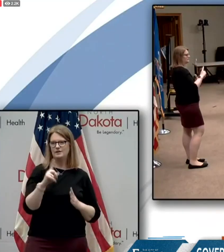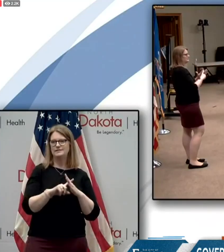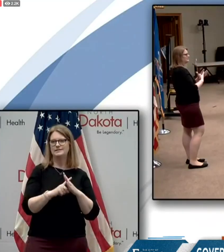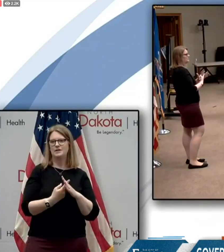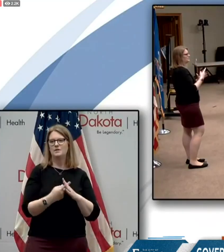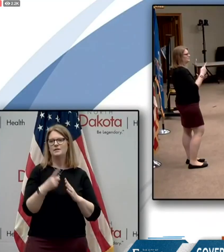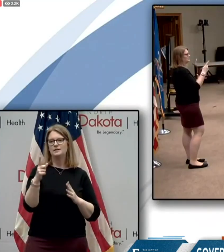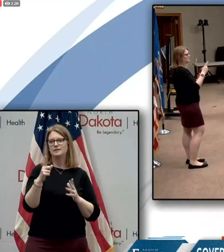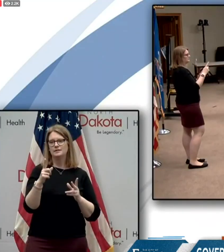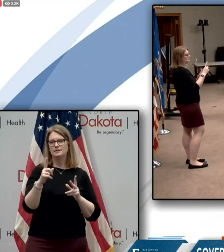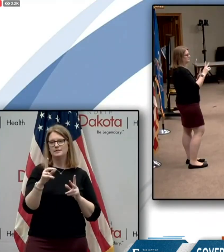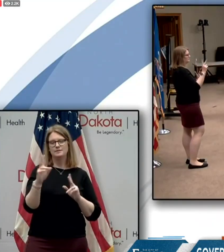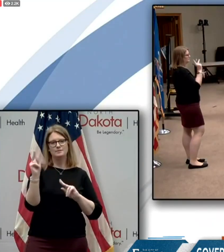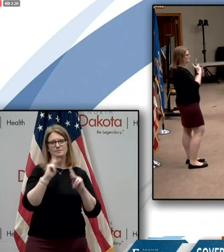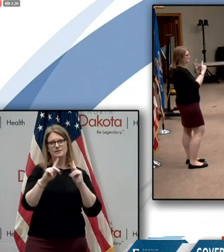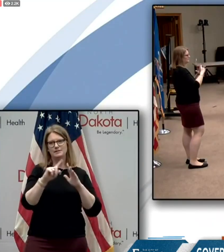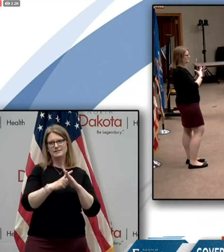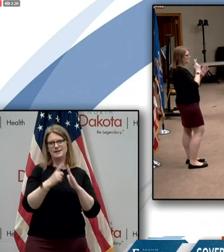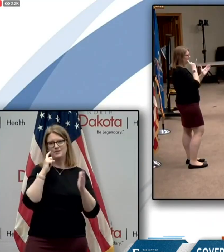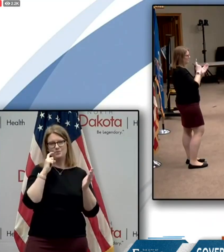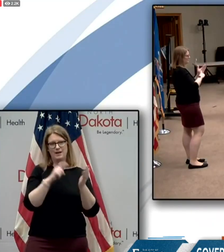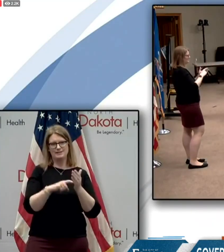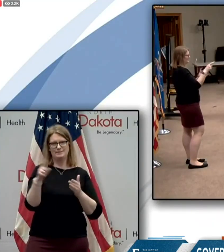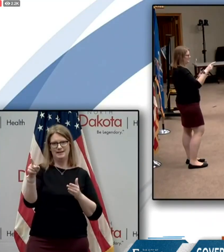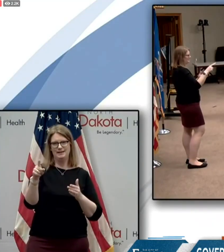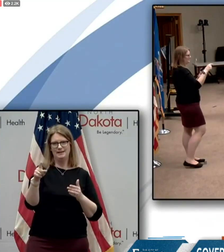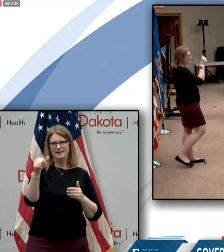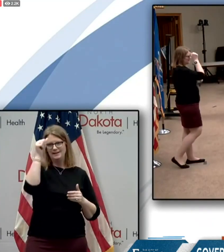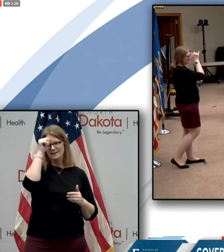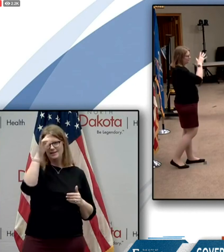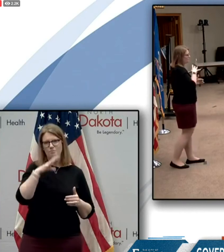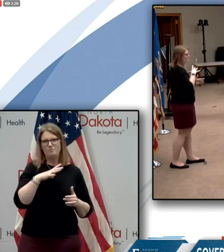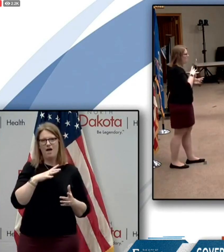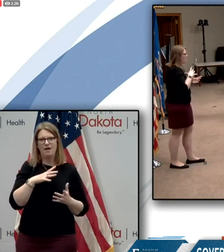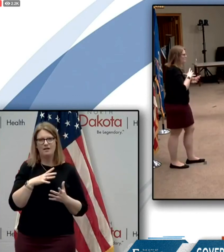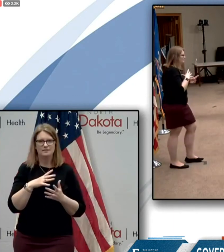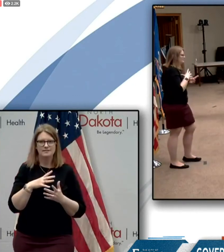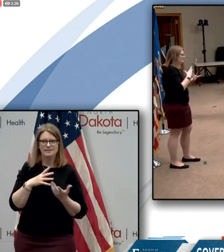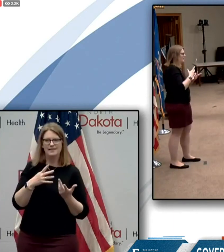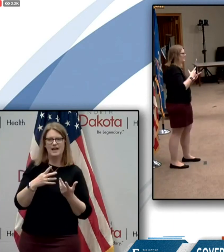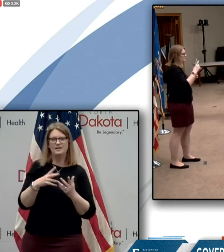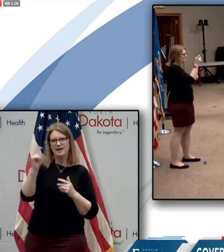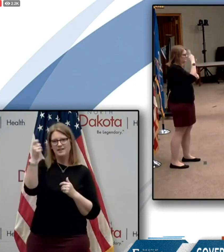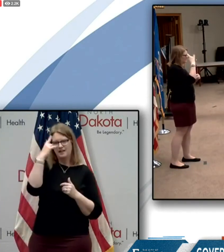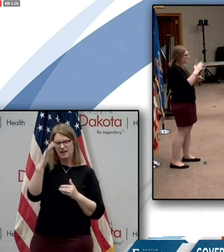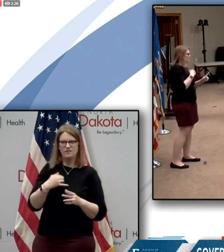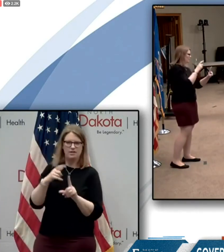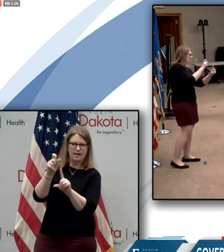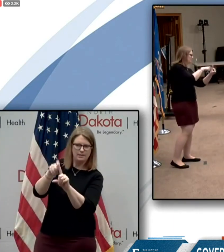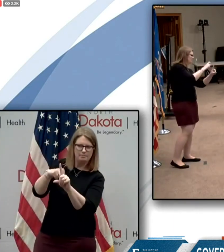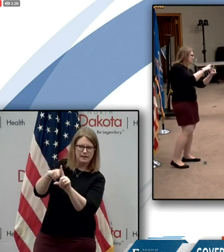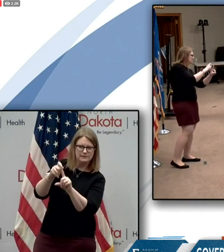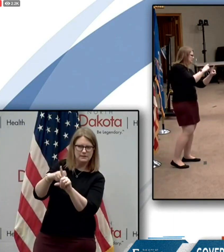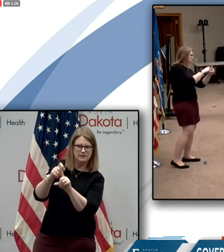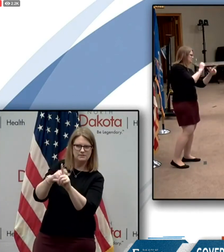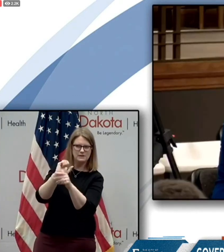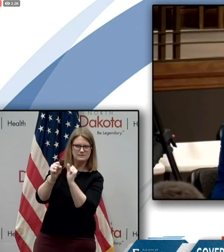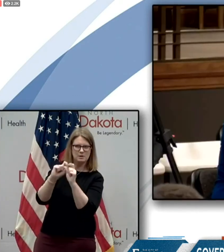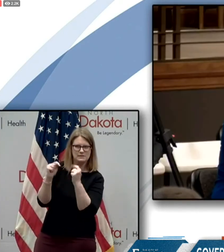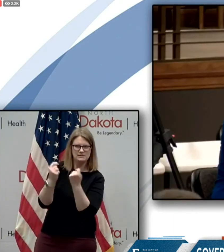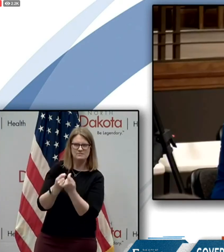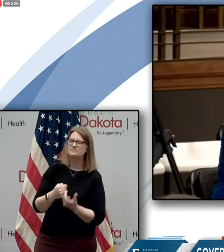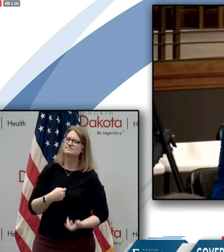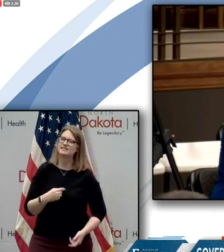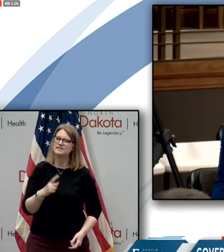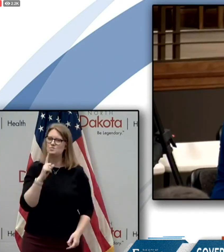with people have started to recognize me now as the guy that the governor gives grief to over his sports teams. So that's been fun to hear